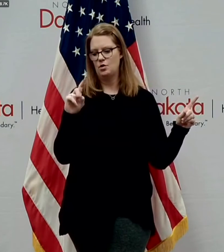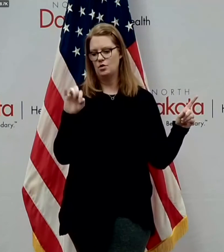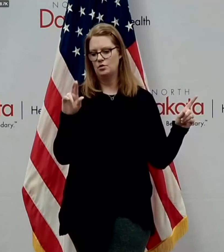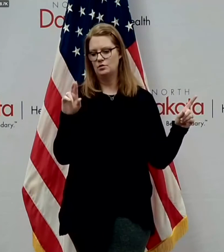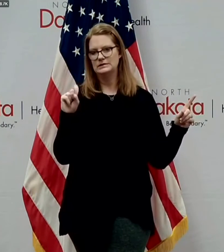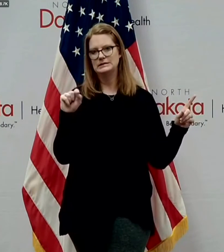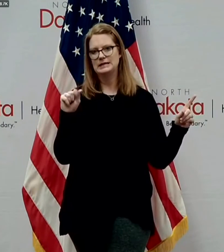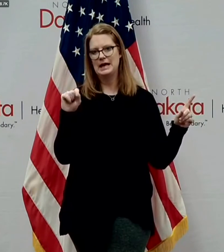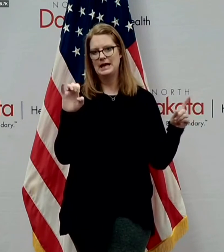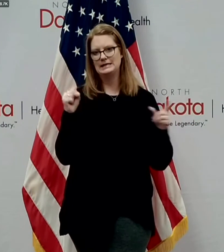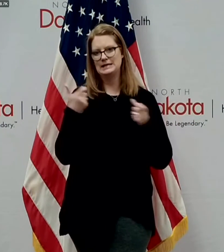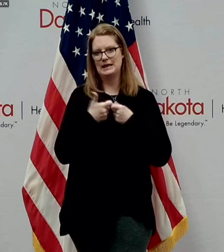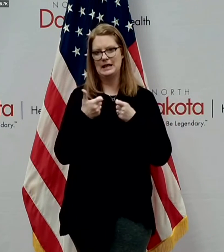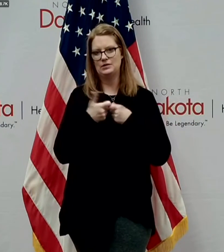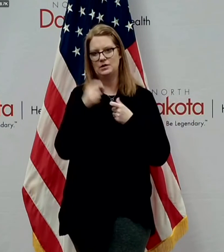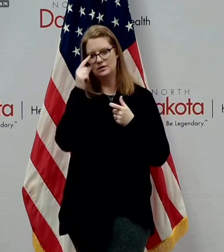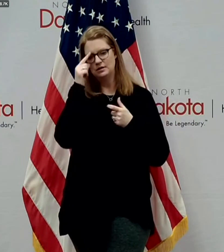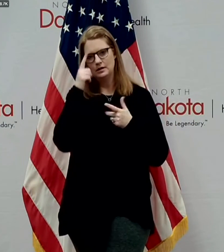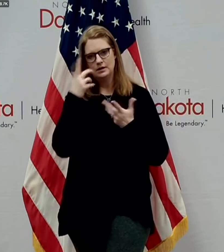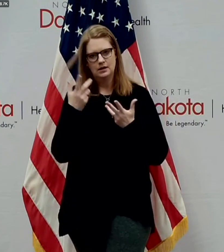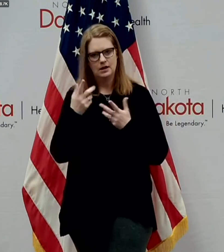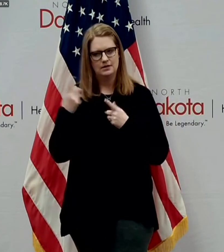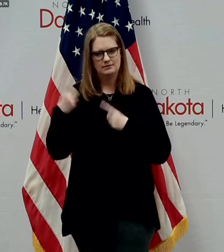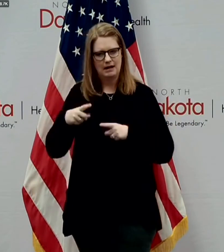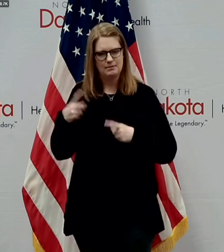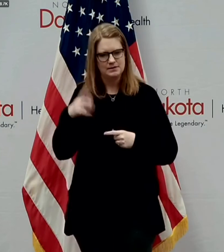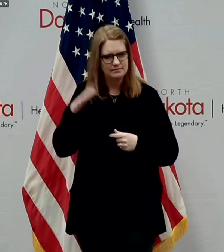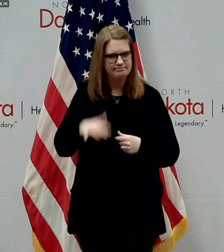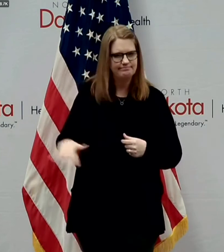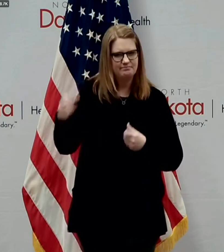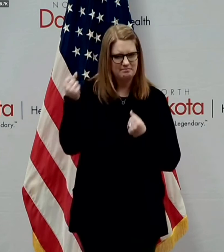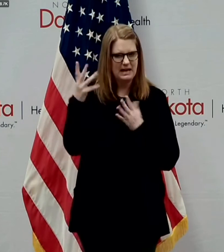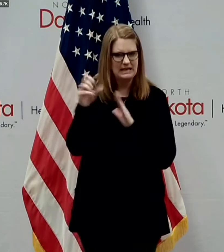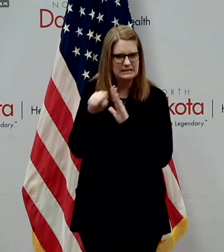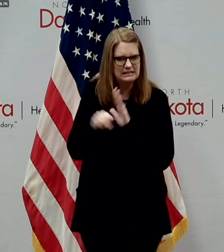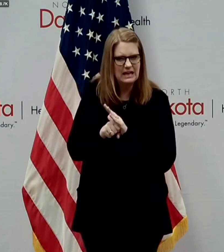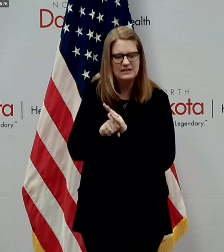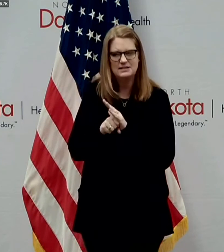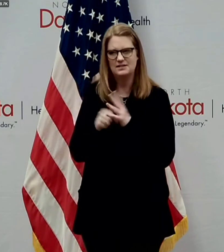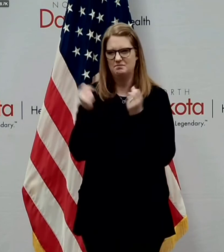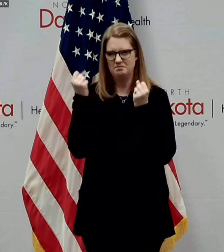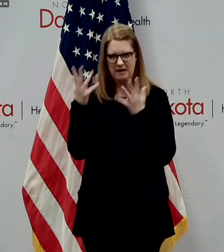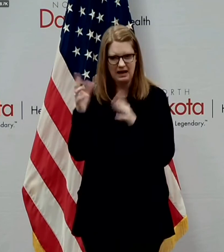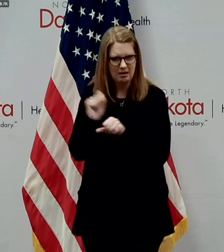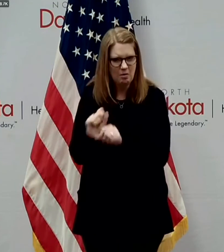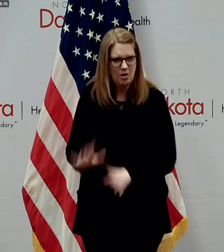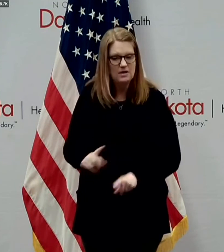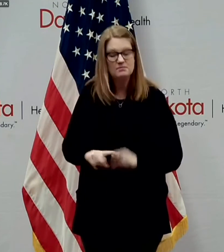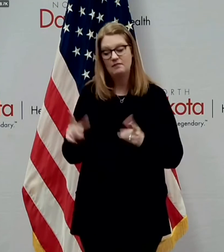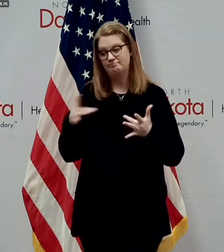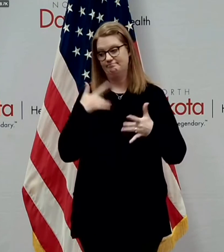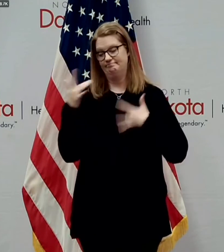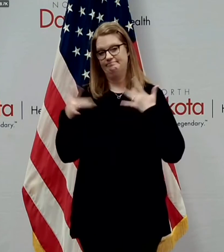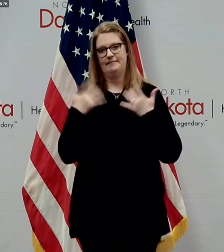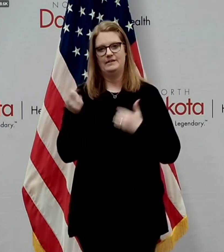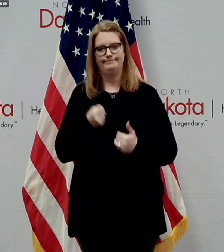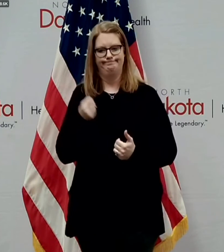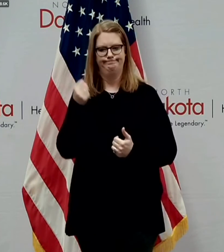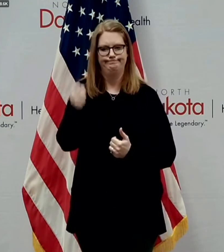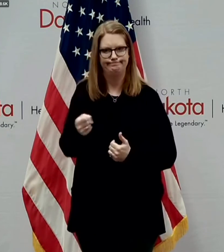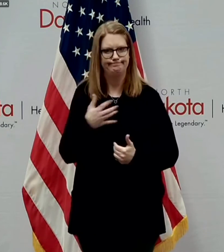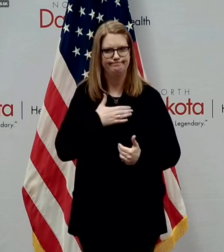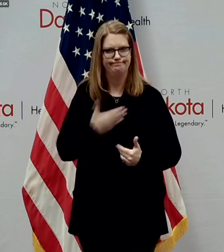I'm sure many of you know operates in dozens of states and has thousands of employees. We're so excited to have her step in as North